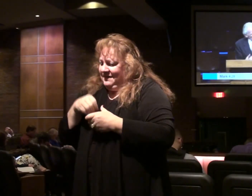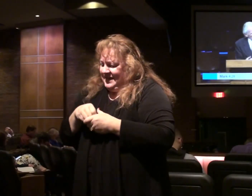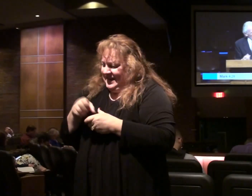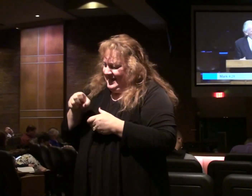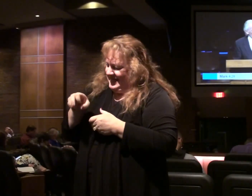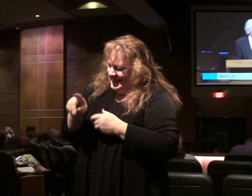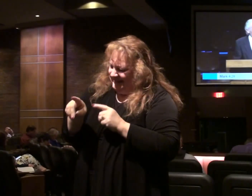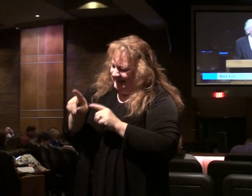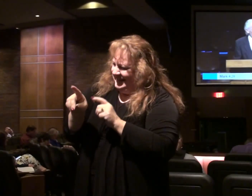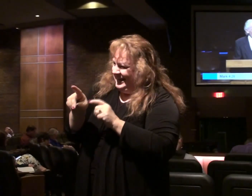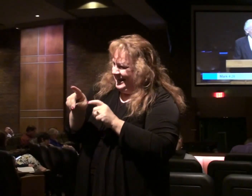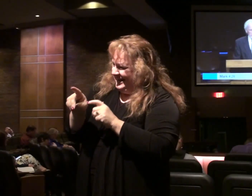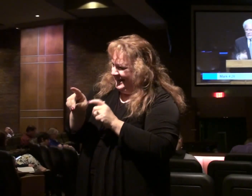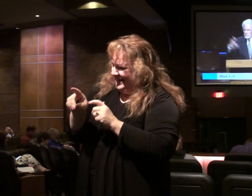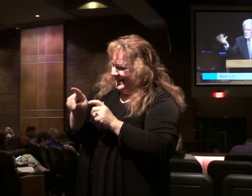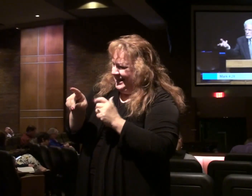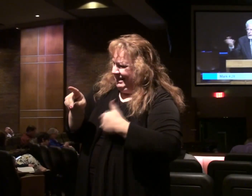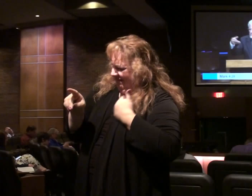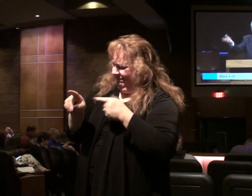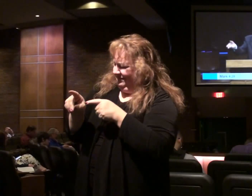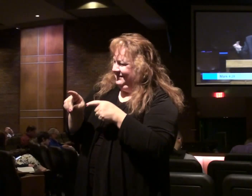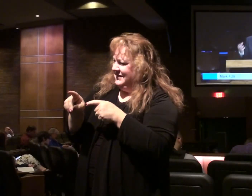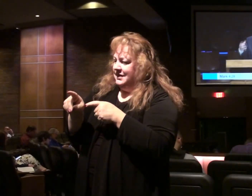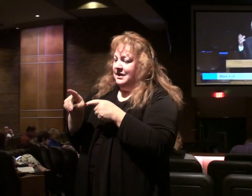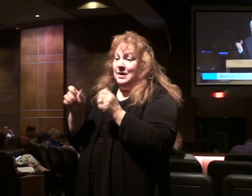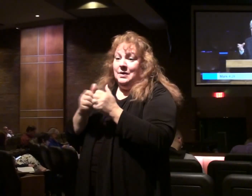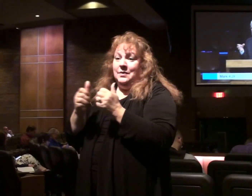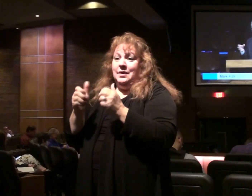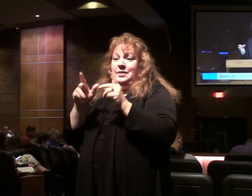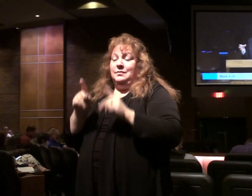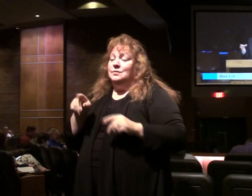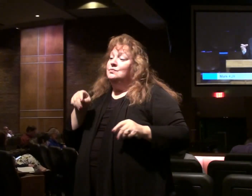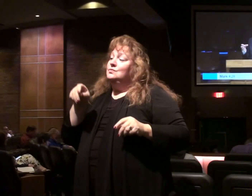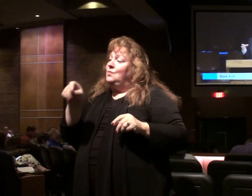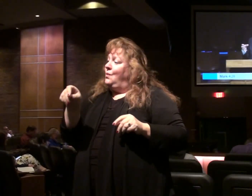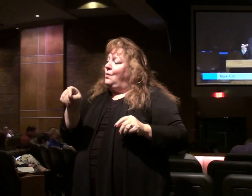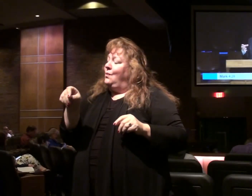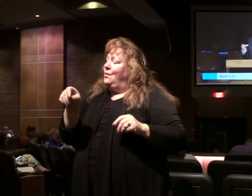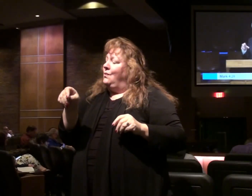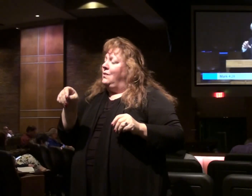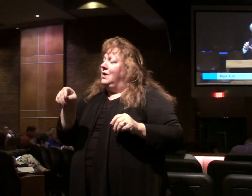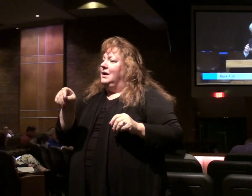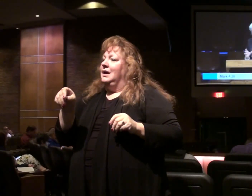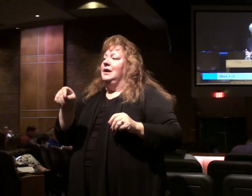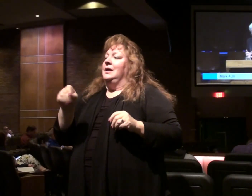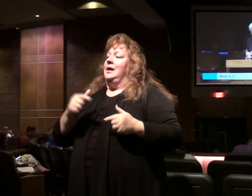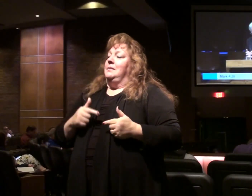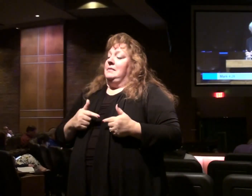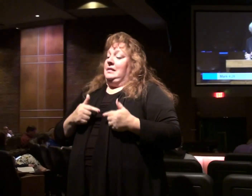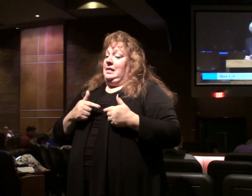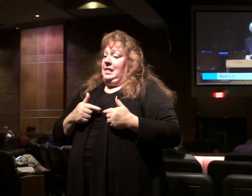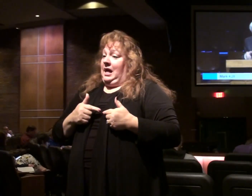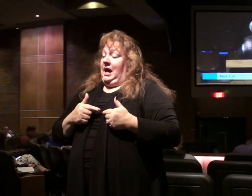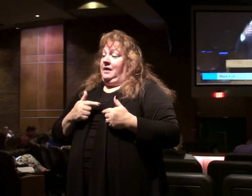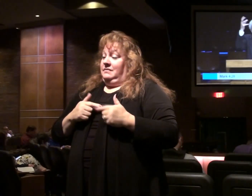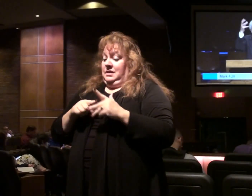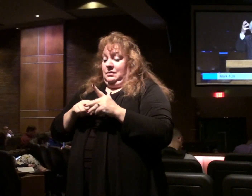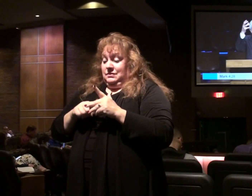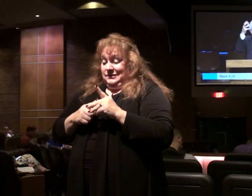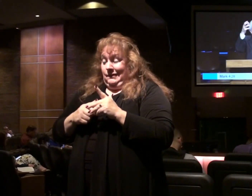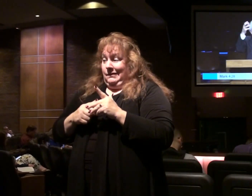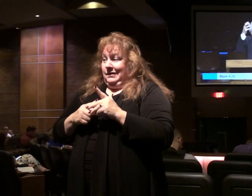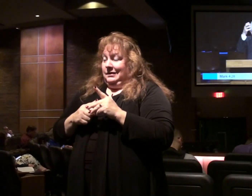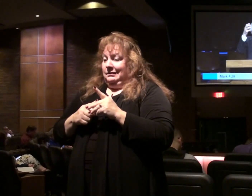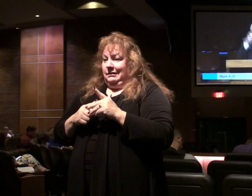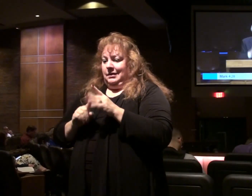seed itself. The Holy One goes out, sows the seed. But the life that will germinate and